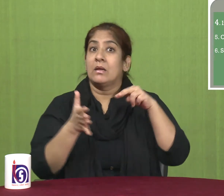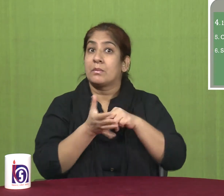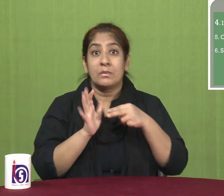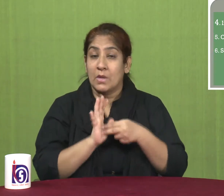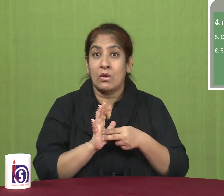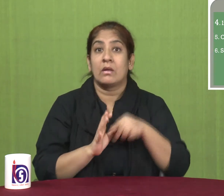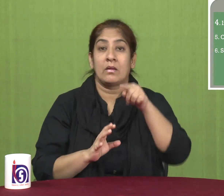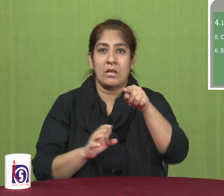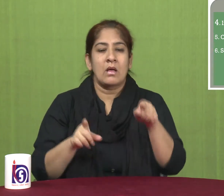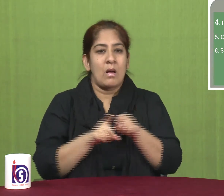The sixth point explains,